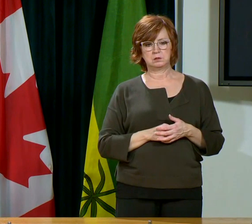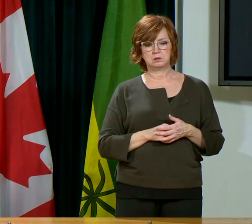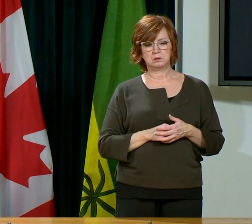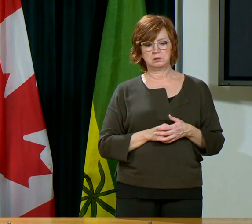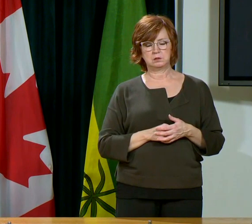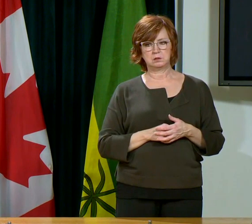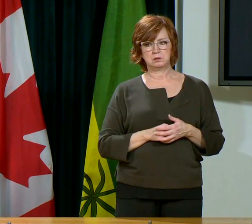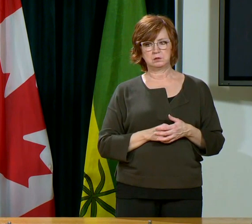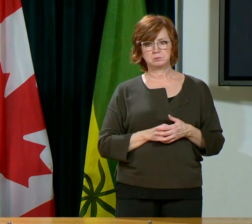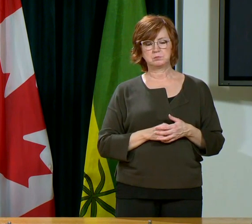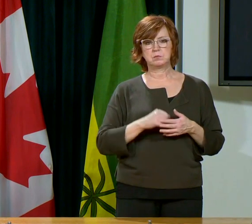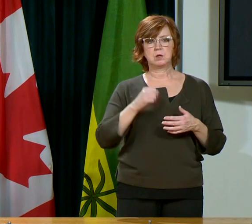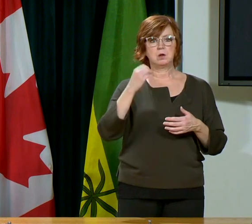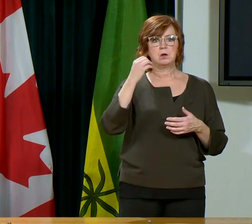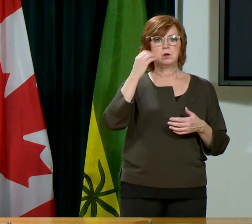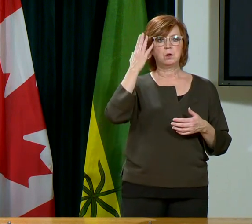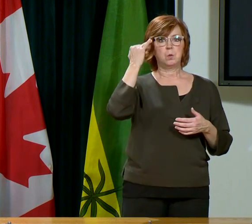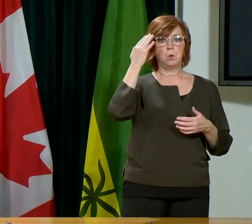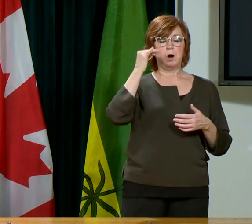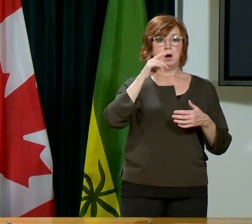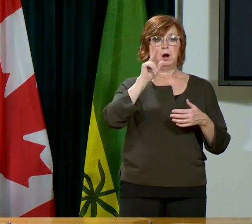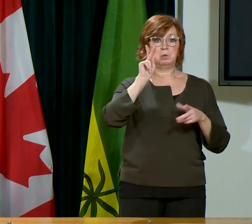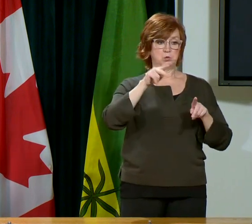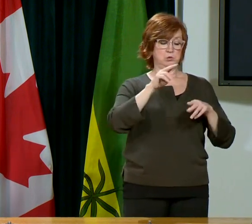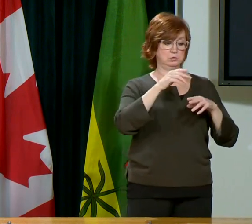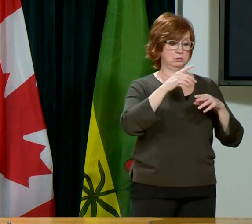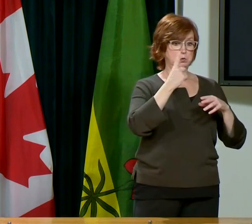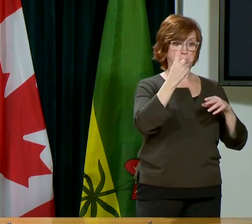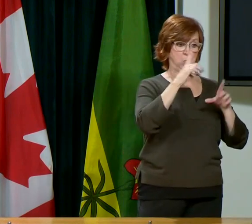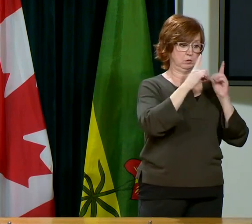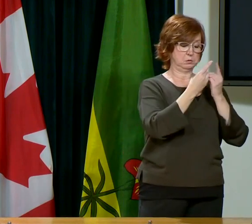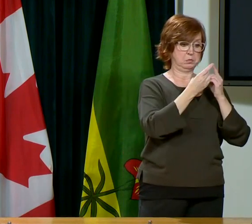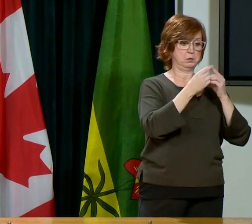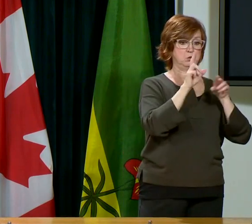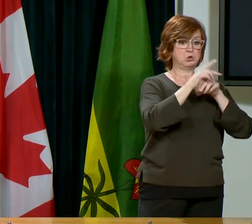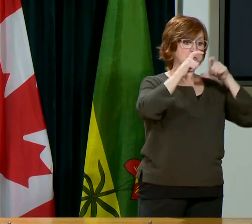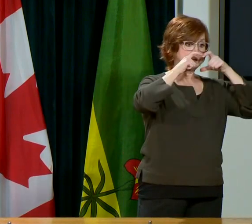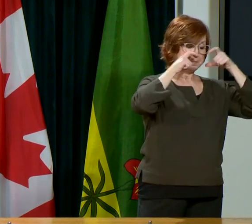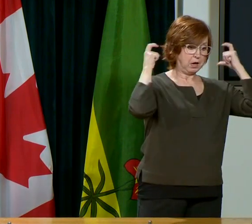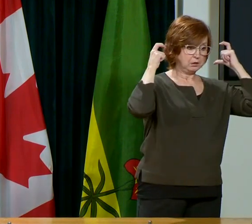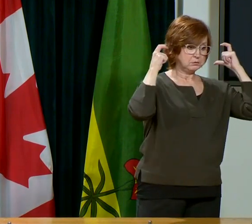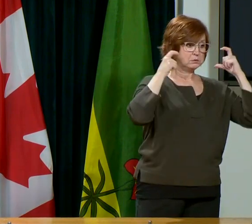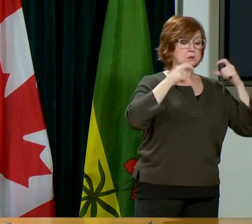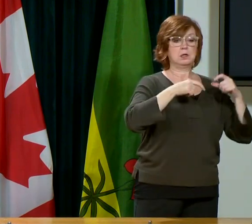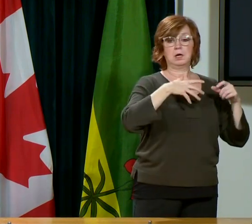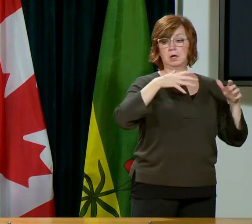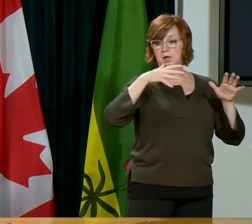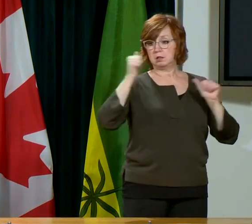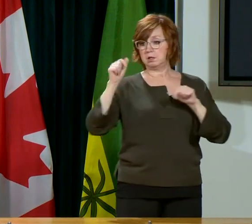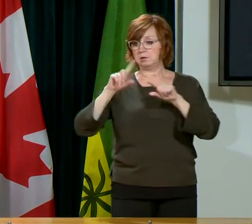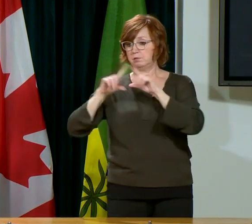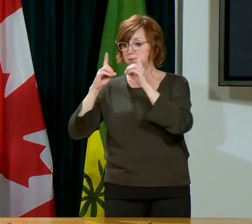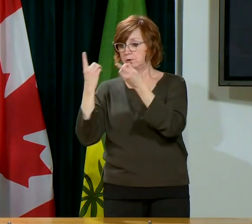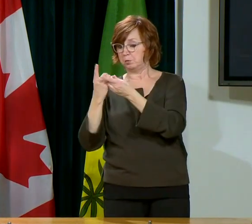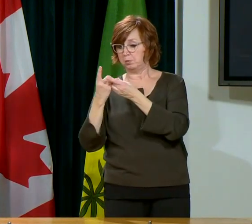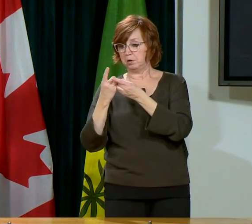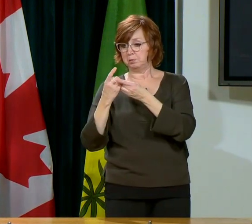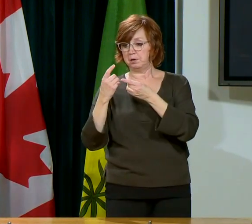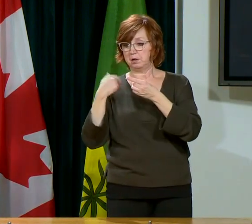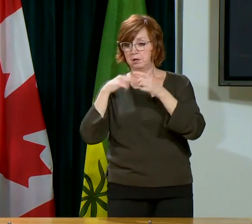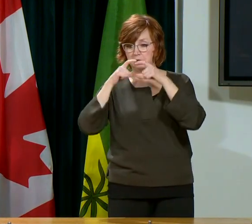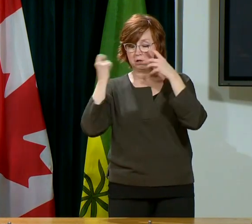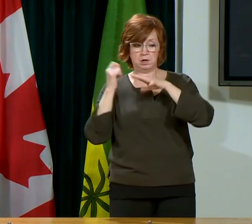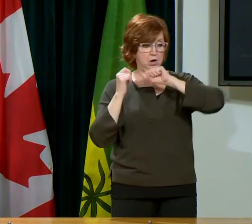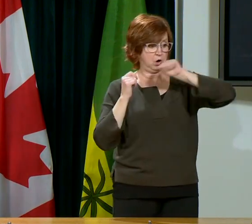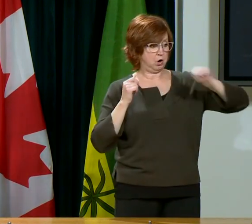it because they might not think that they're coming back into that area. But with a continuing masking policy, we feel that